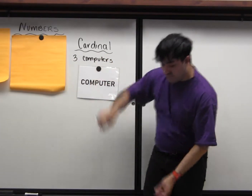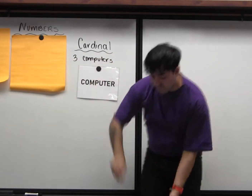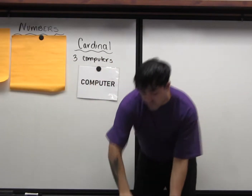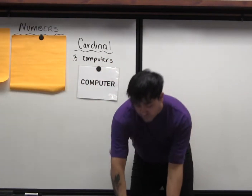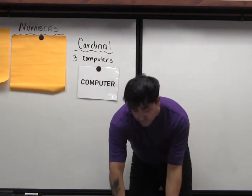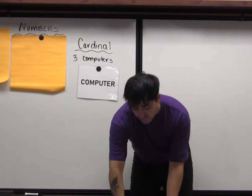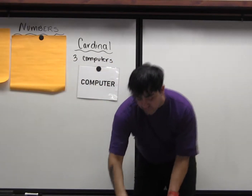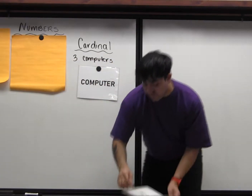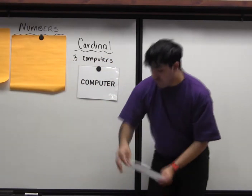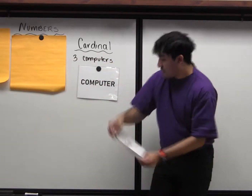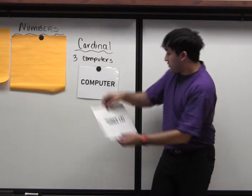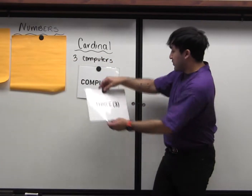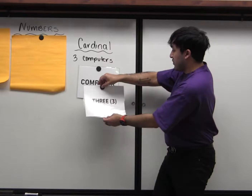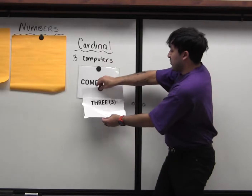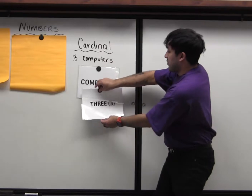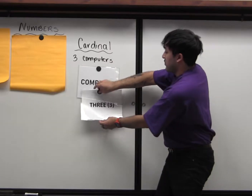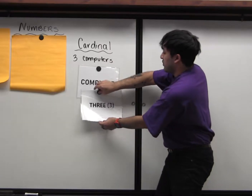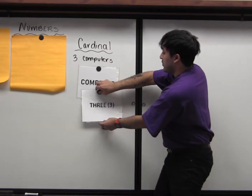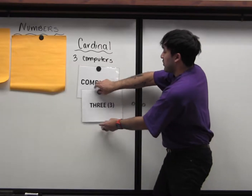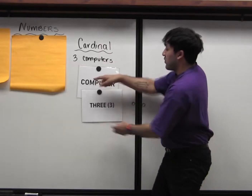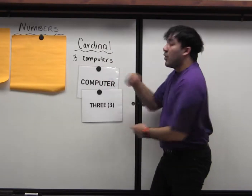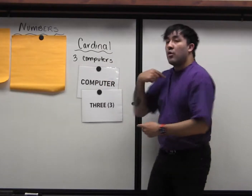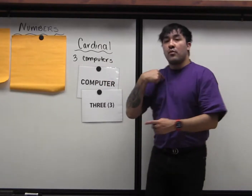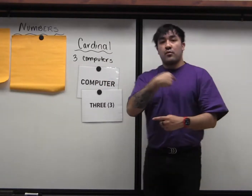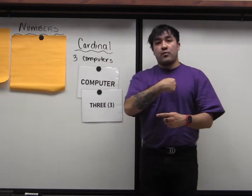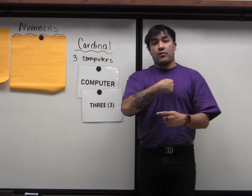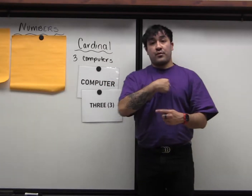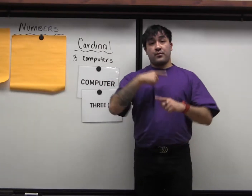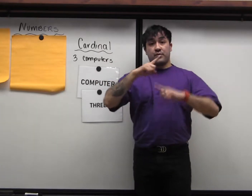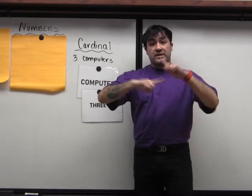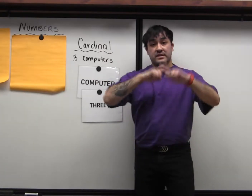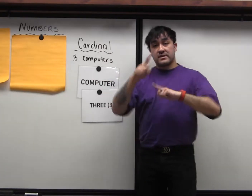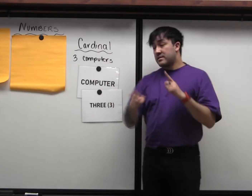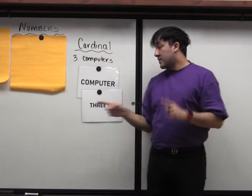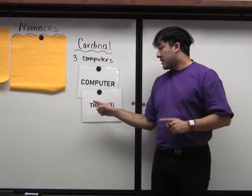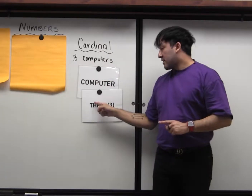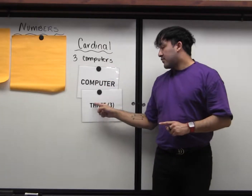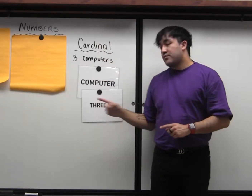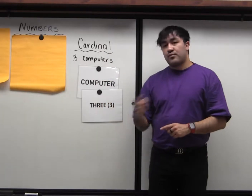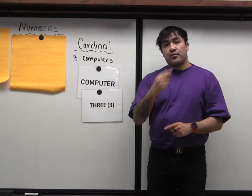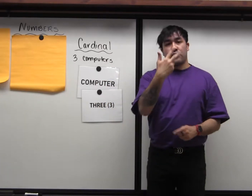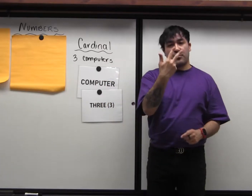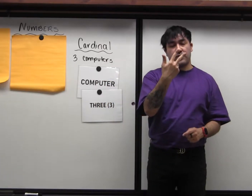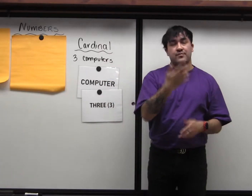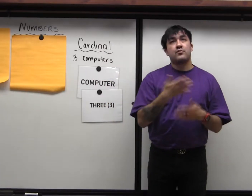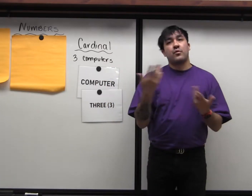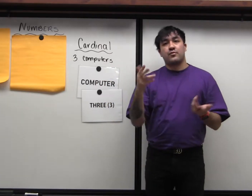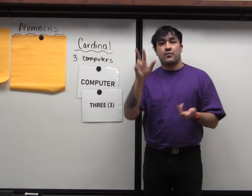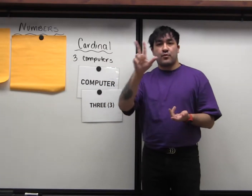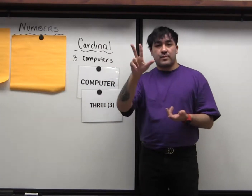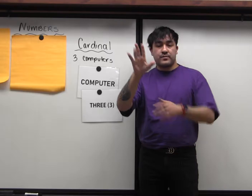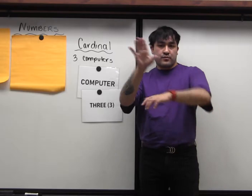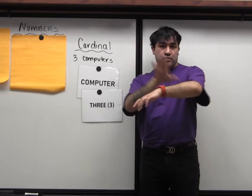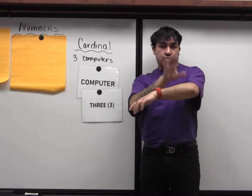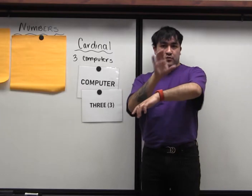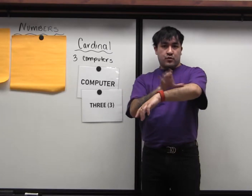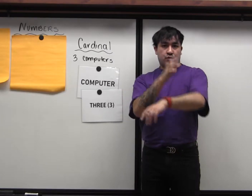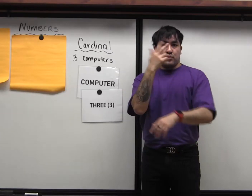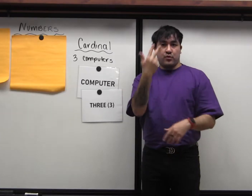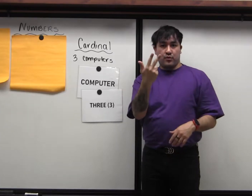in ASL we would change this up. We put the noun first and then we tell you the number or the adjectives. And so it really